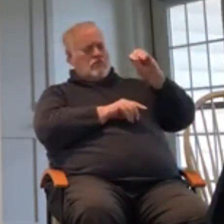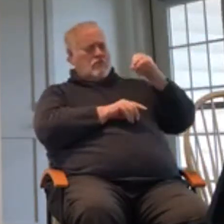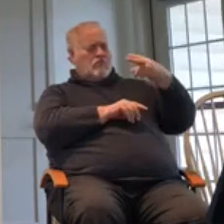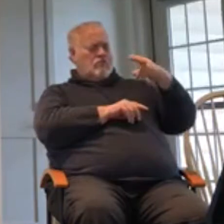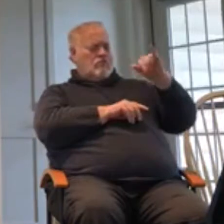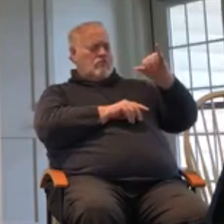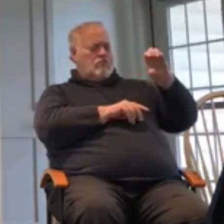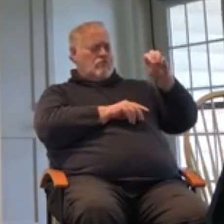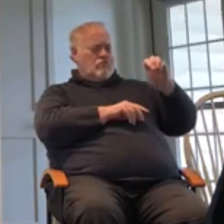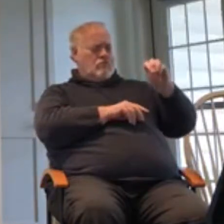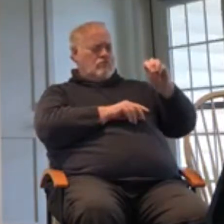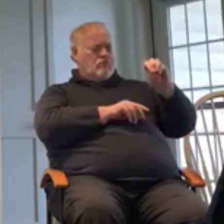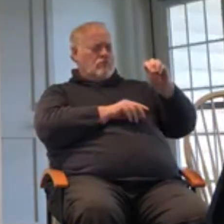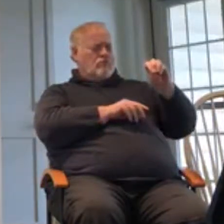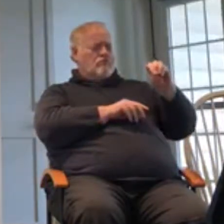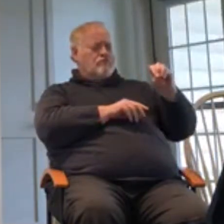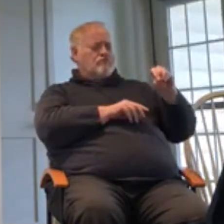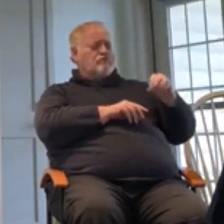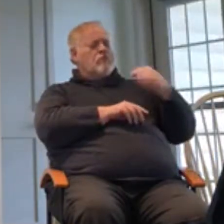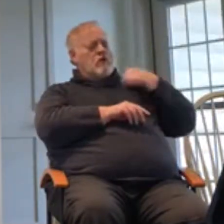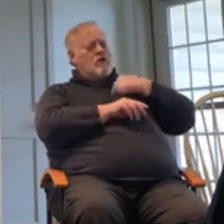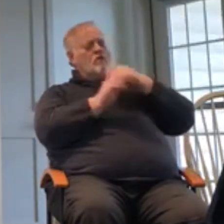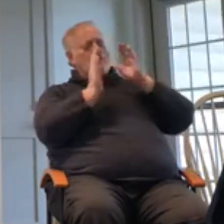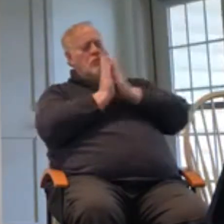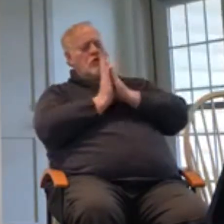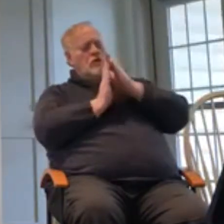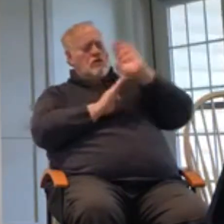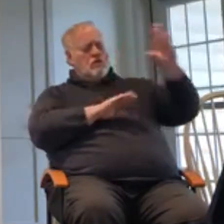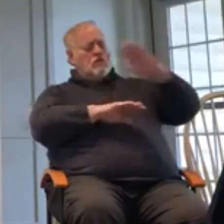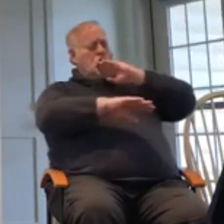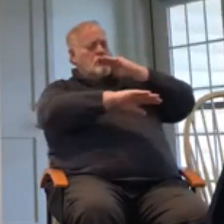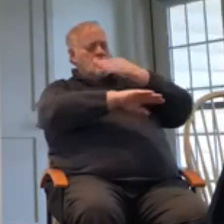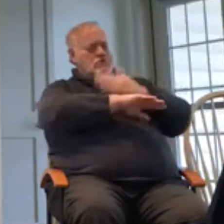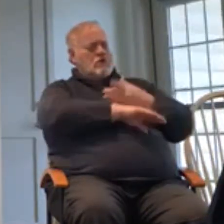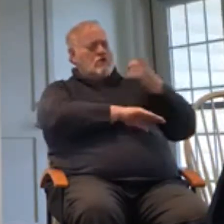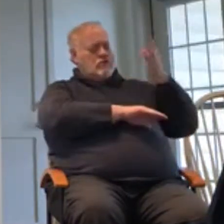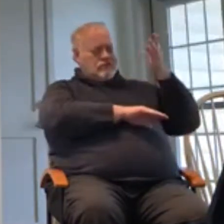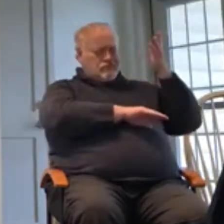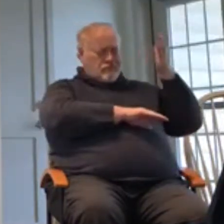this week with Rebecca being there would be